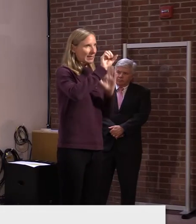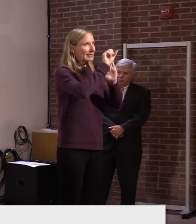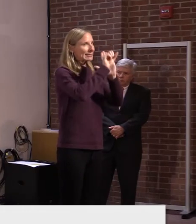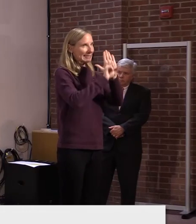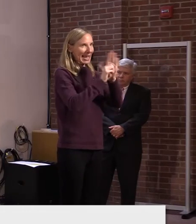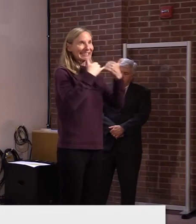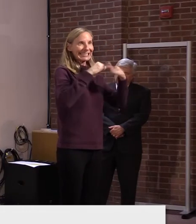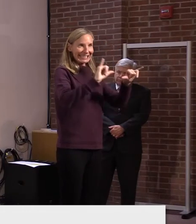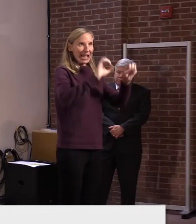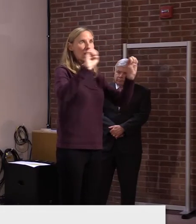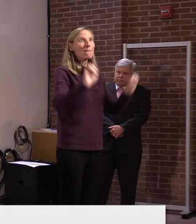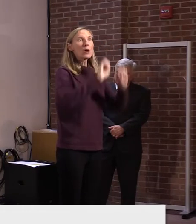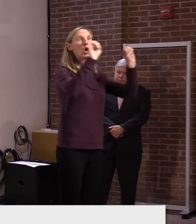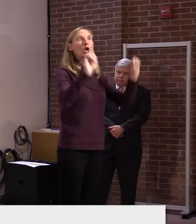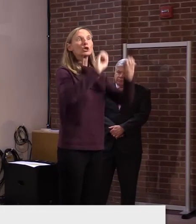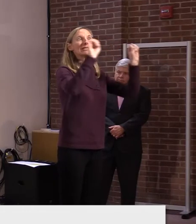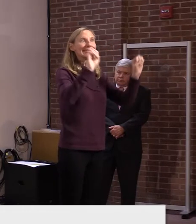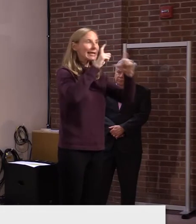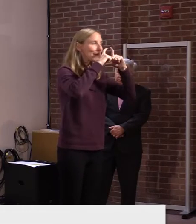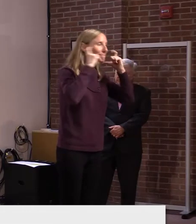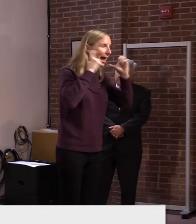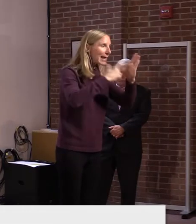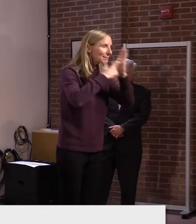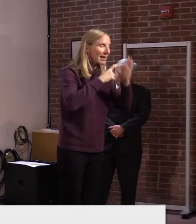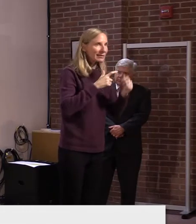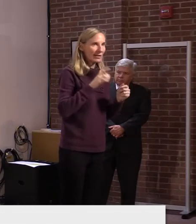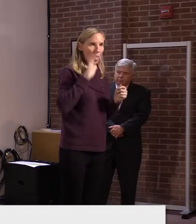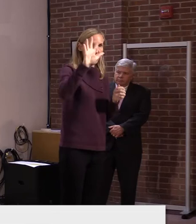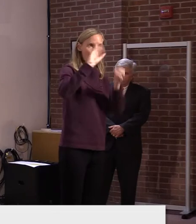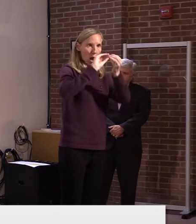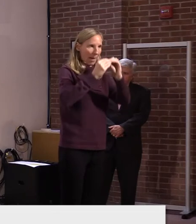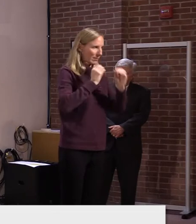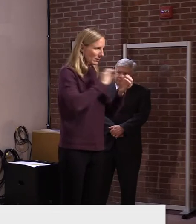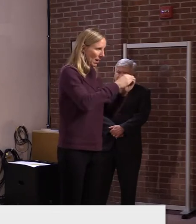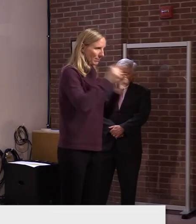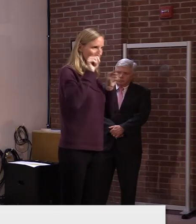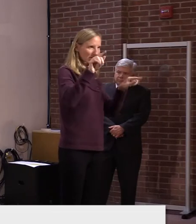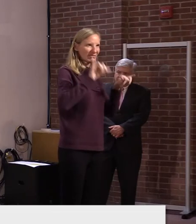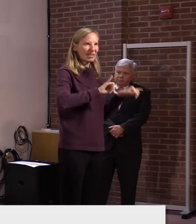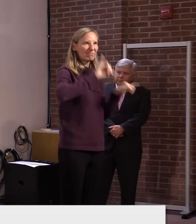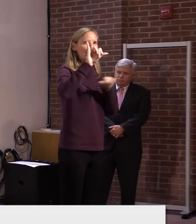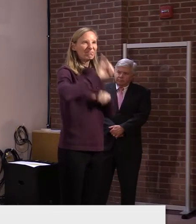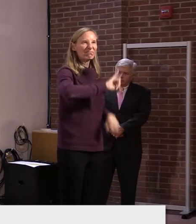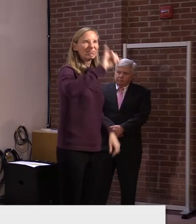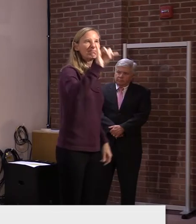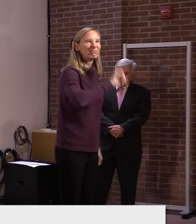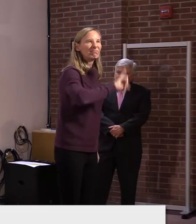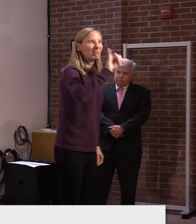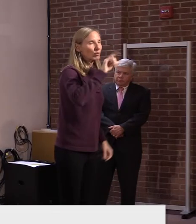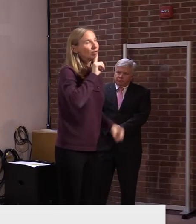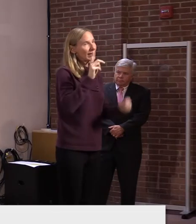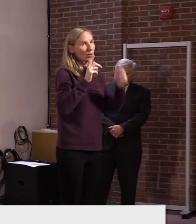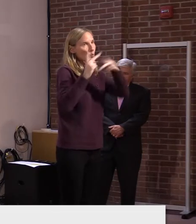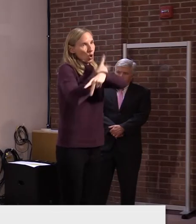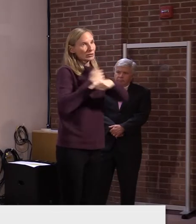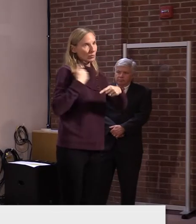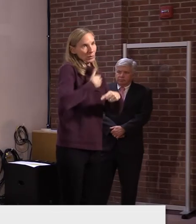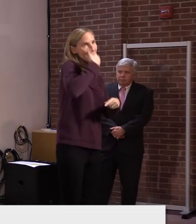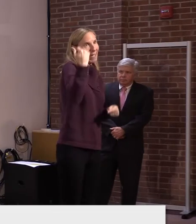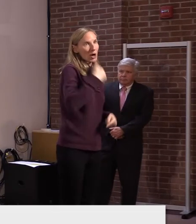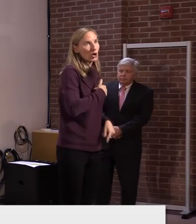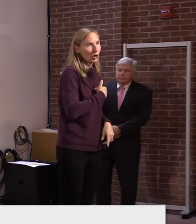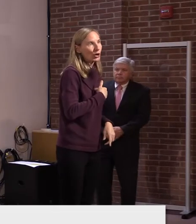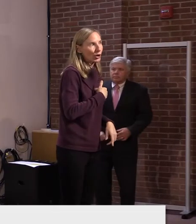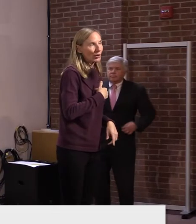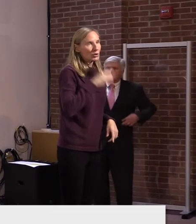still have a state of emergency and mask mandates. Their data doesn't look any different than ours. In fact, it's worse than ours. So